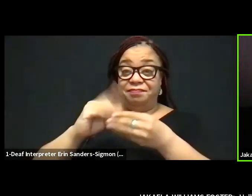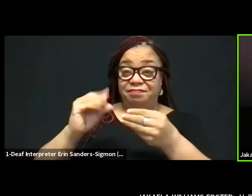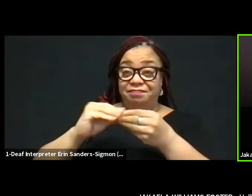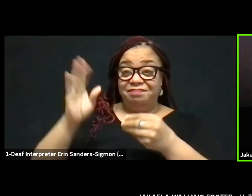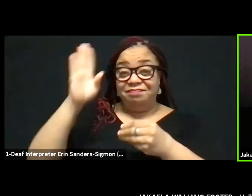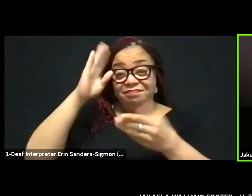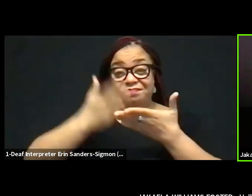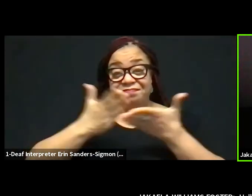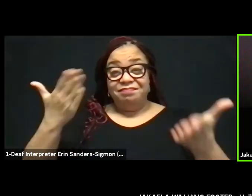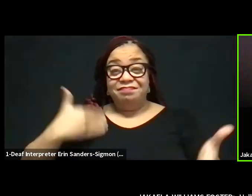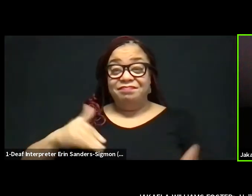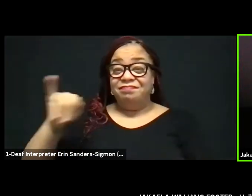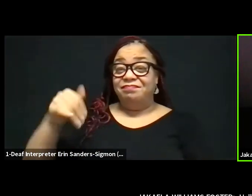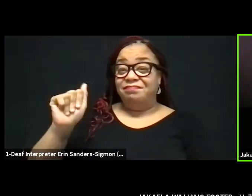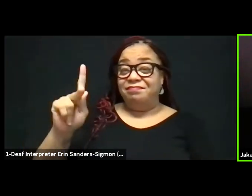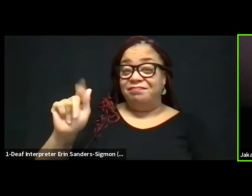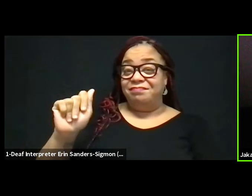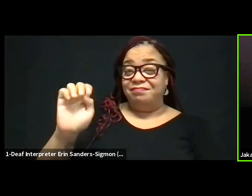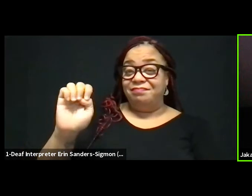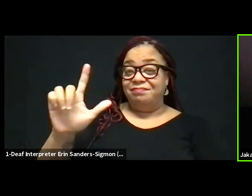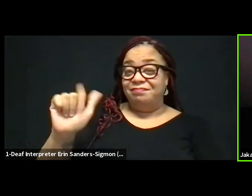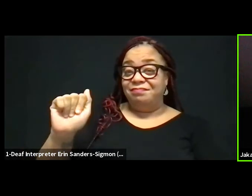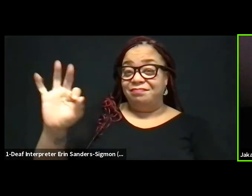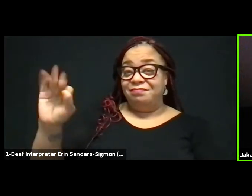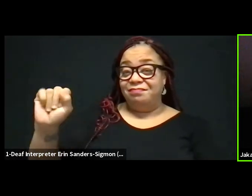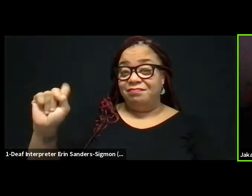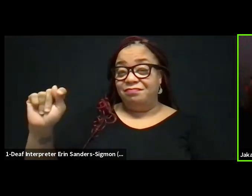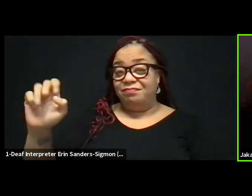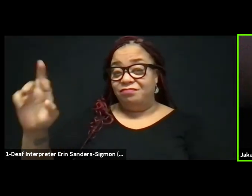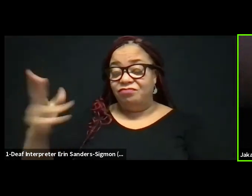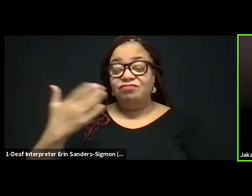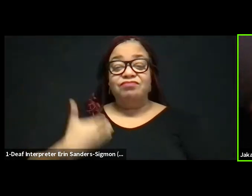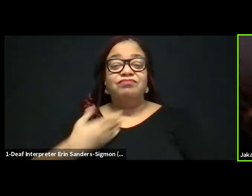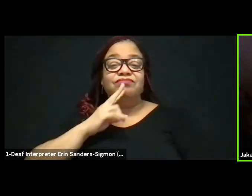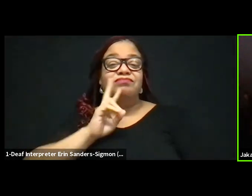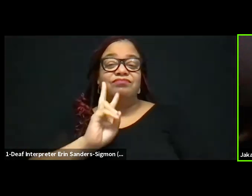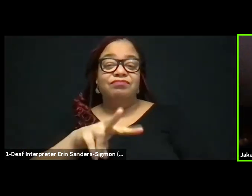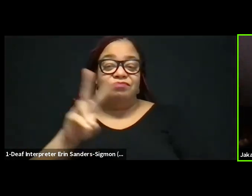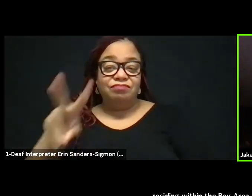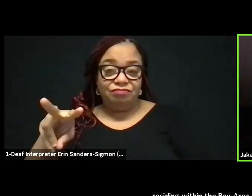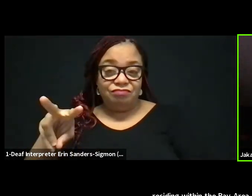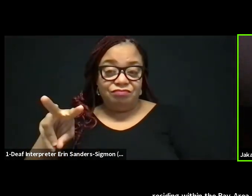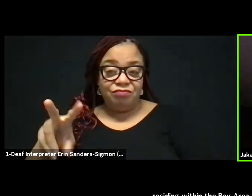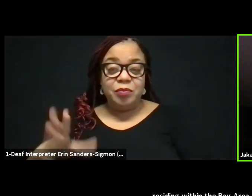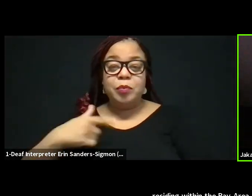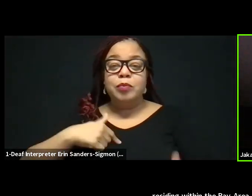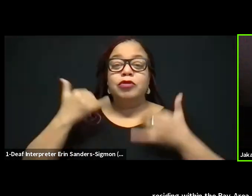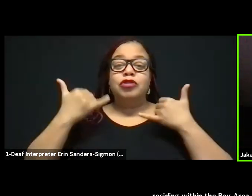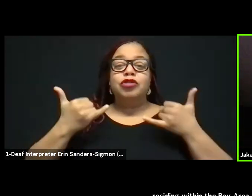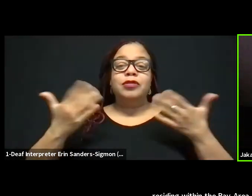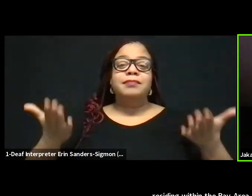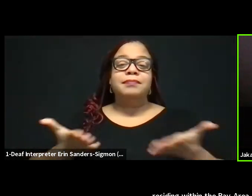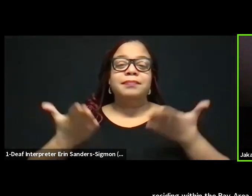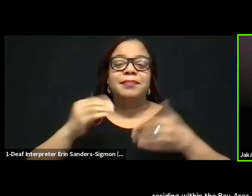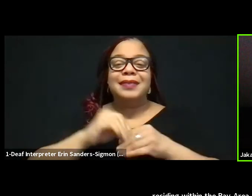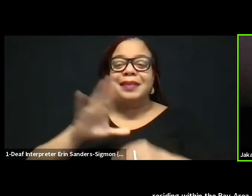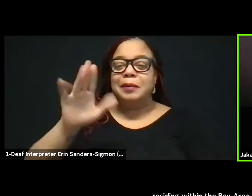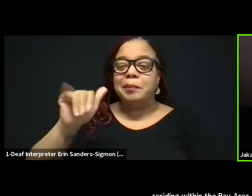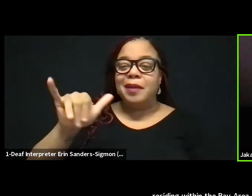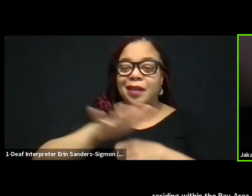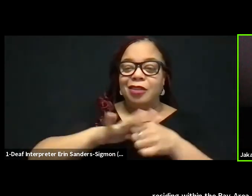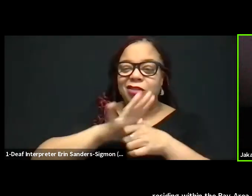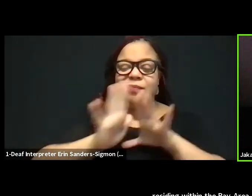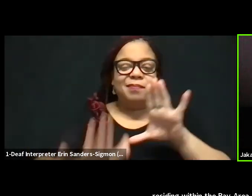specifically Oakland, California. My background is unnecessarily dark. I have terrible